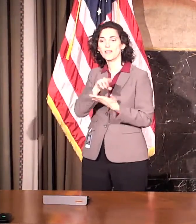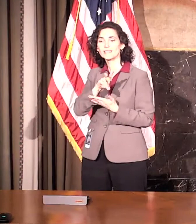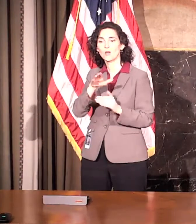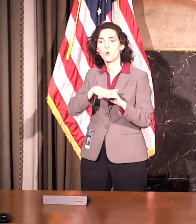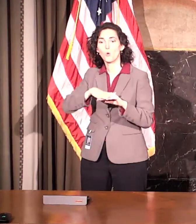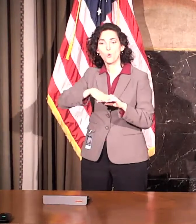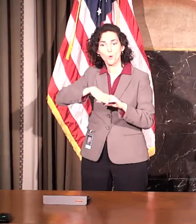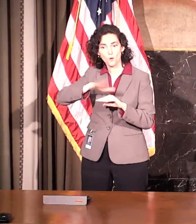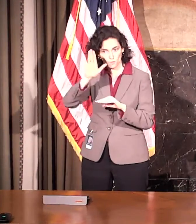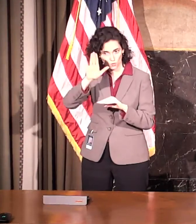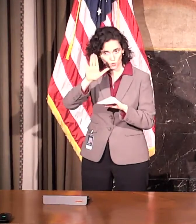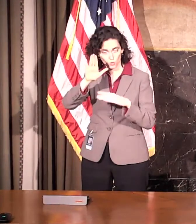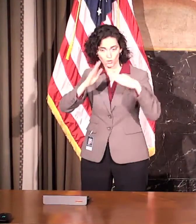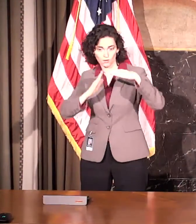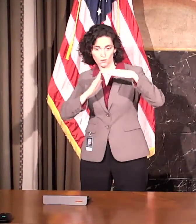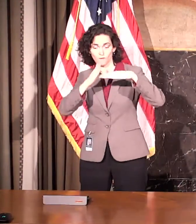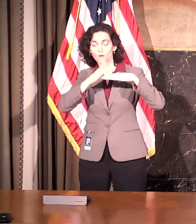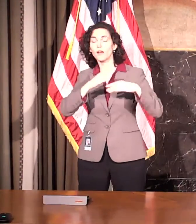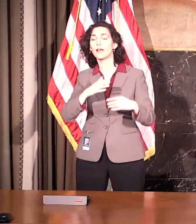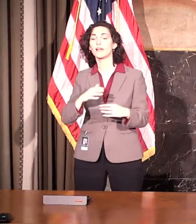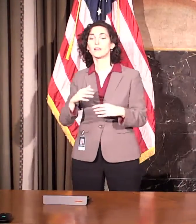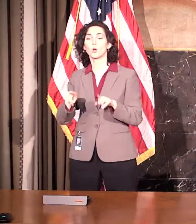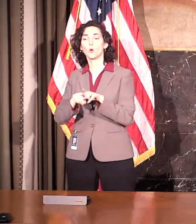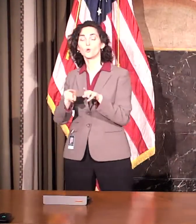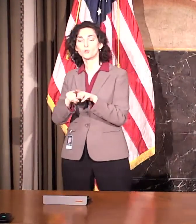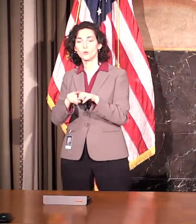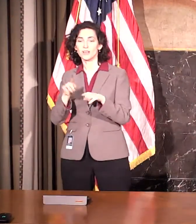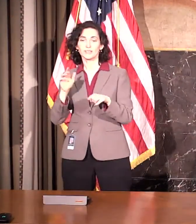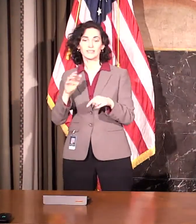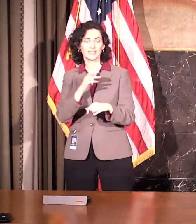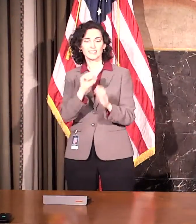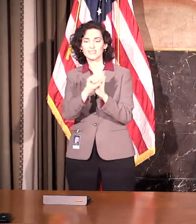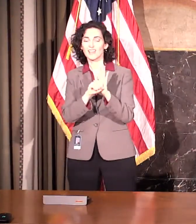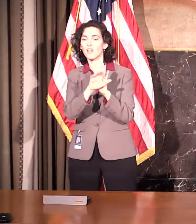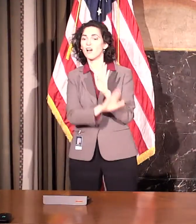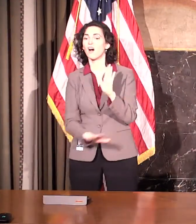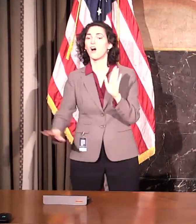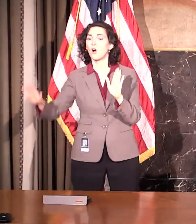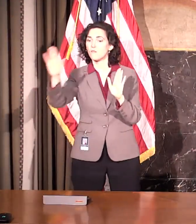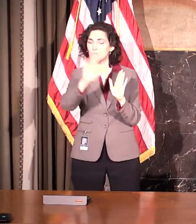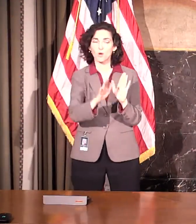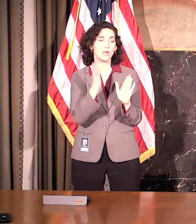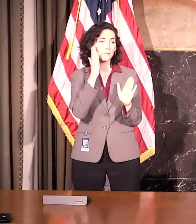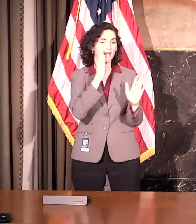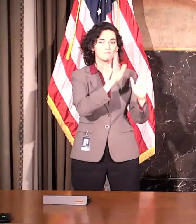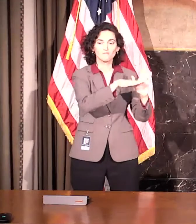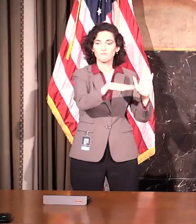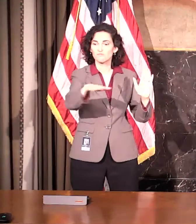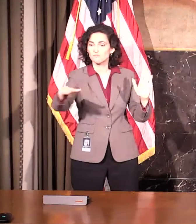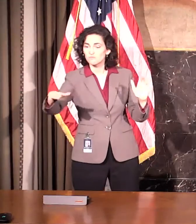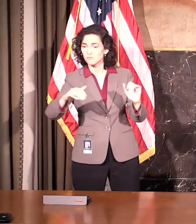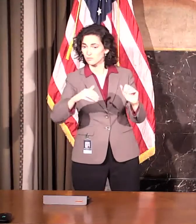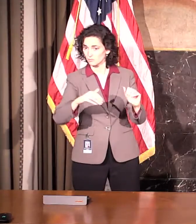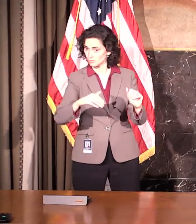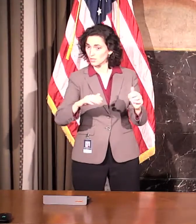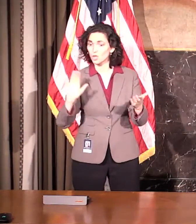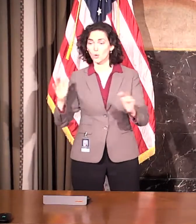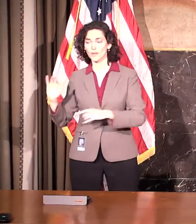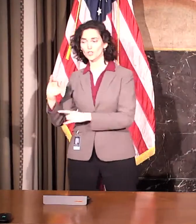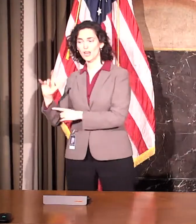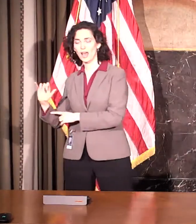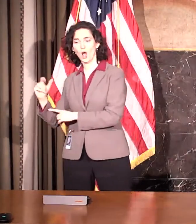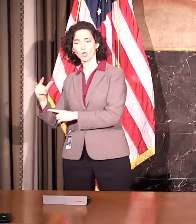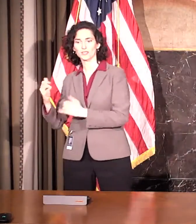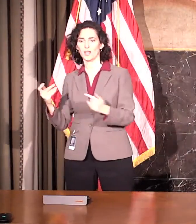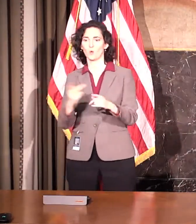COVID in hospital beds throughout the state. That surpasses the surge that we had in July and August, and